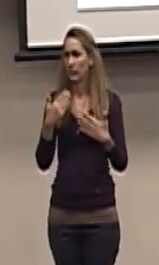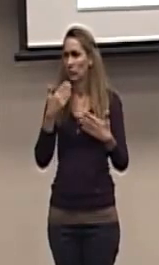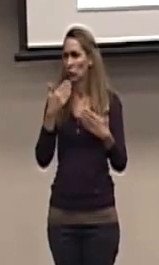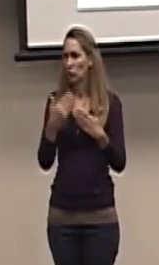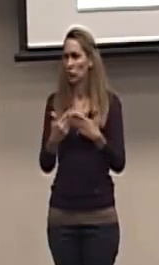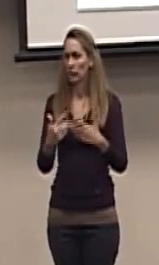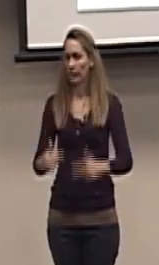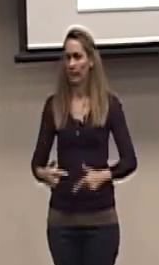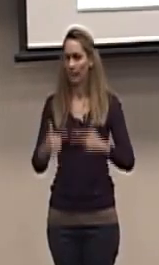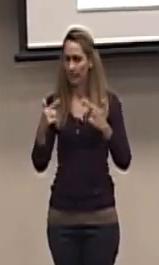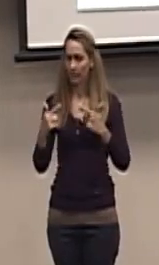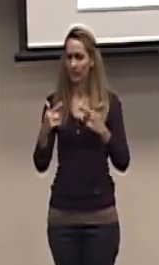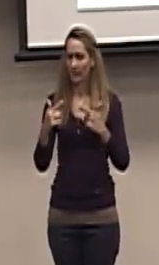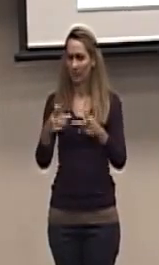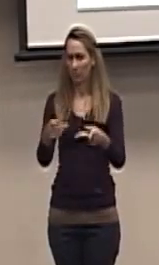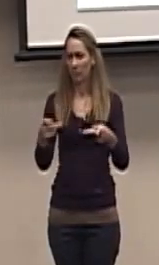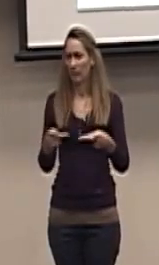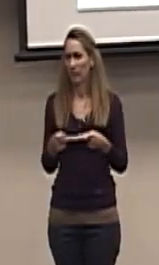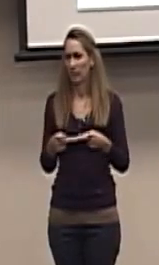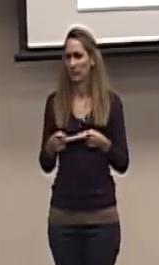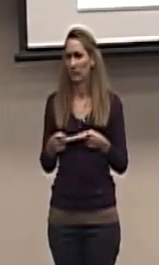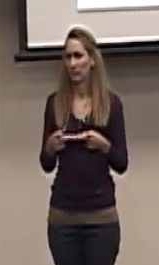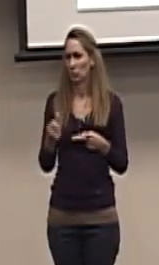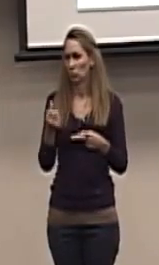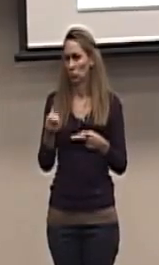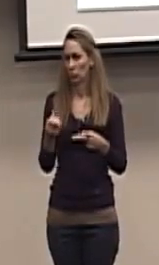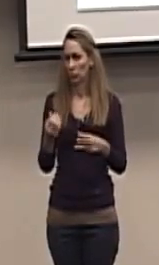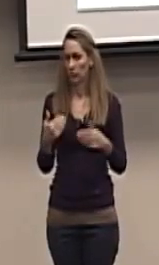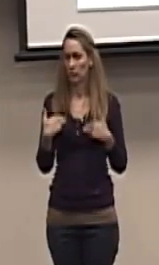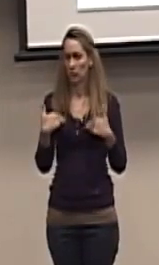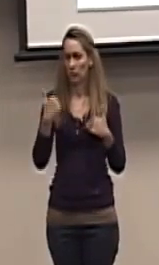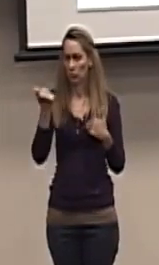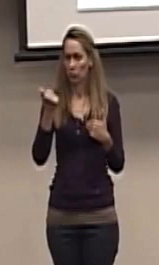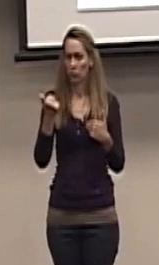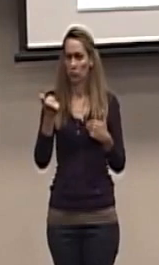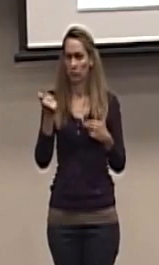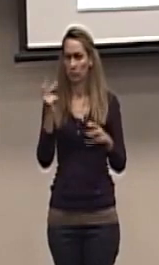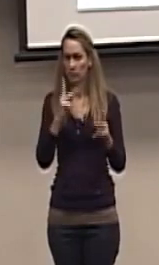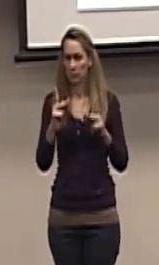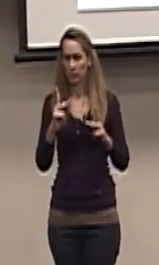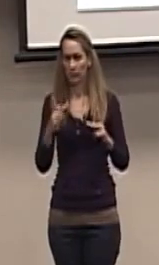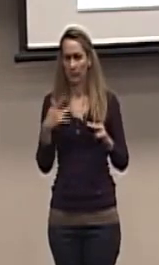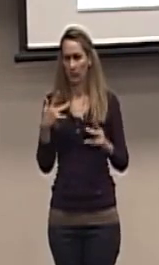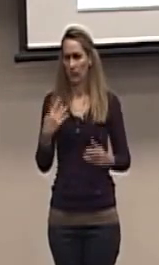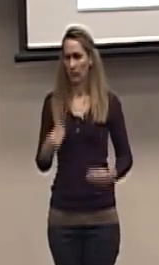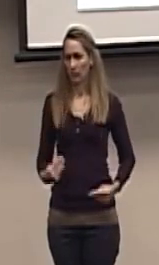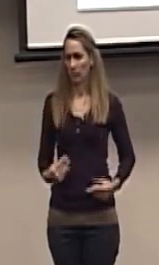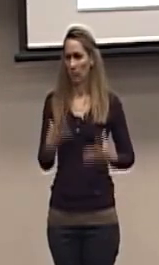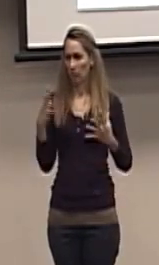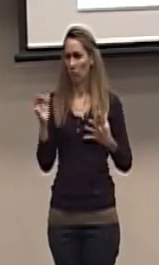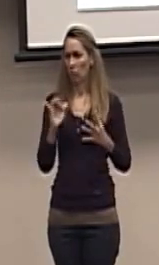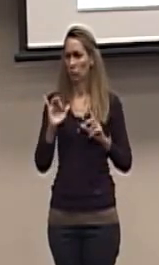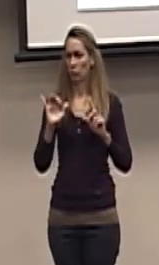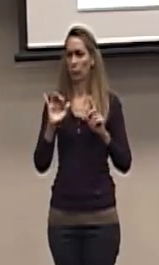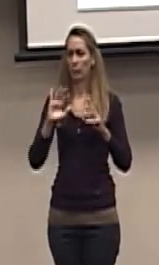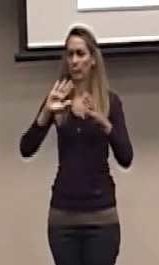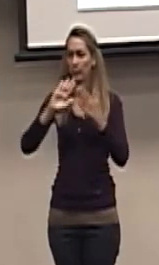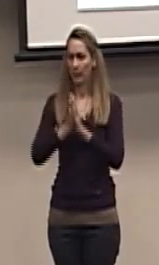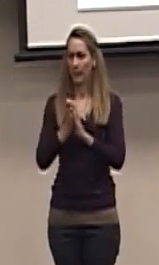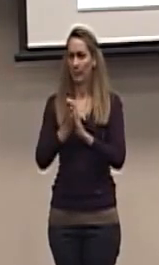living condition so that the younger ones would be inspired to also go into the